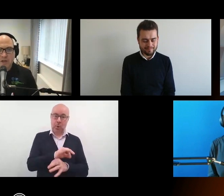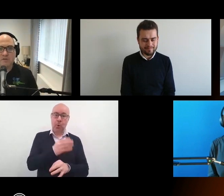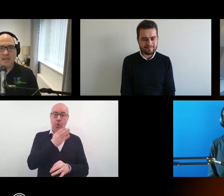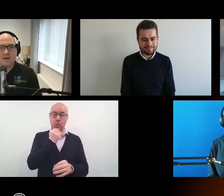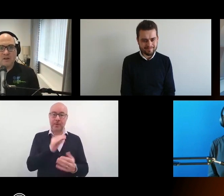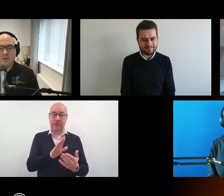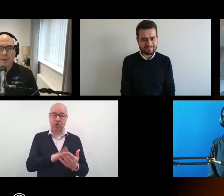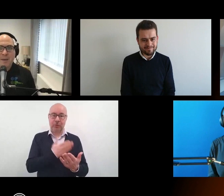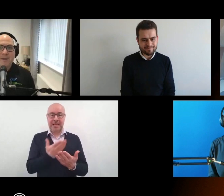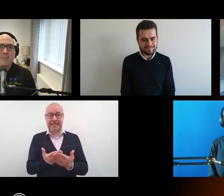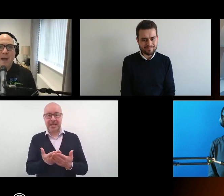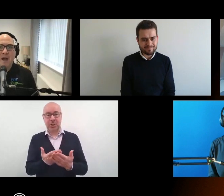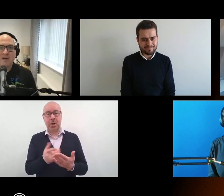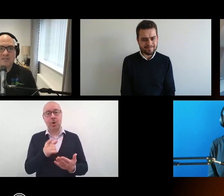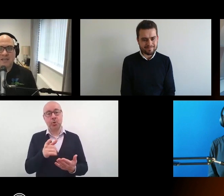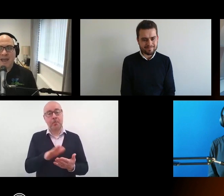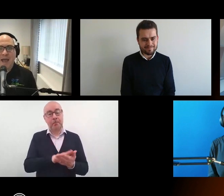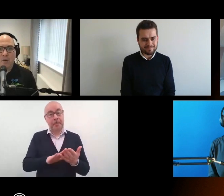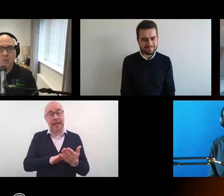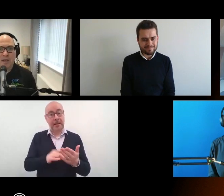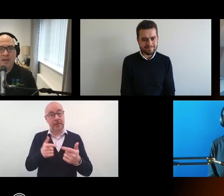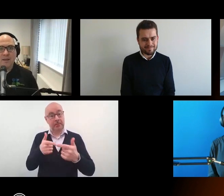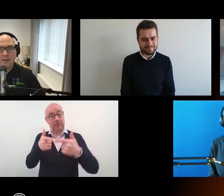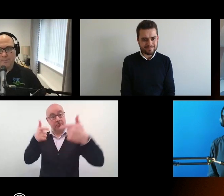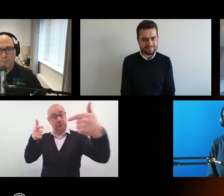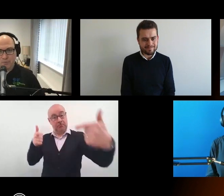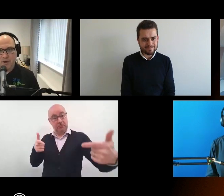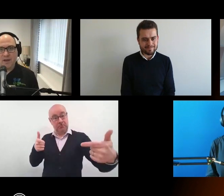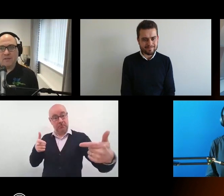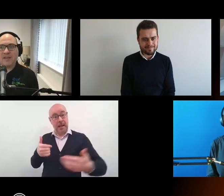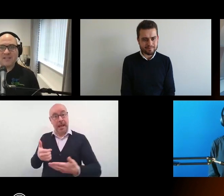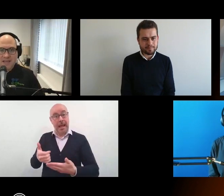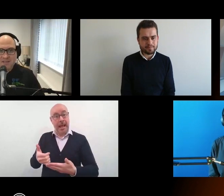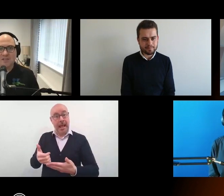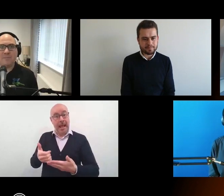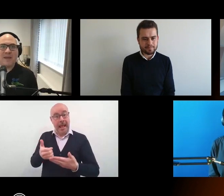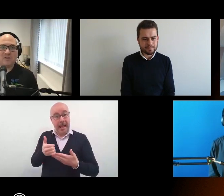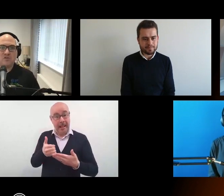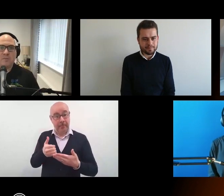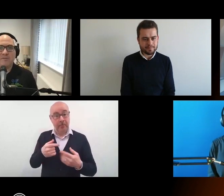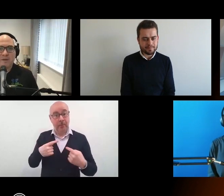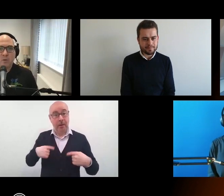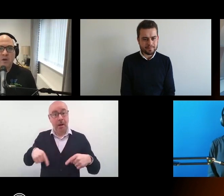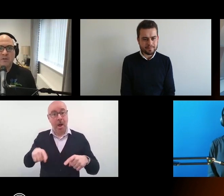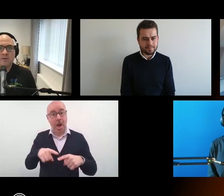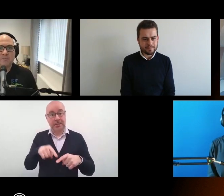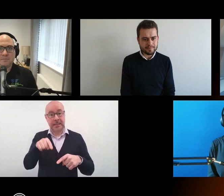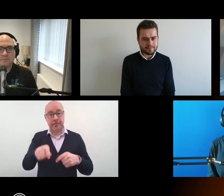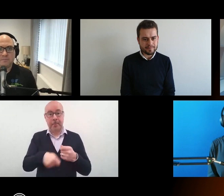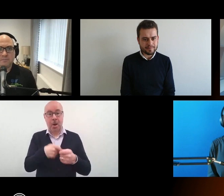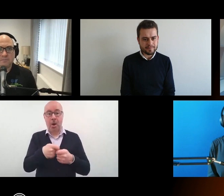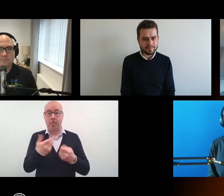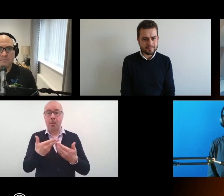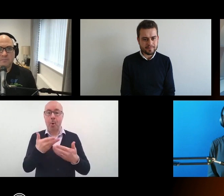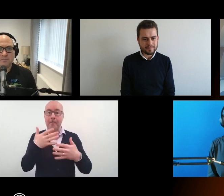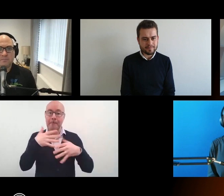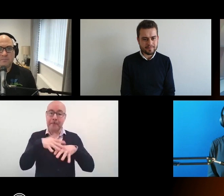Does video technology play a bigger part in how we bring this into the mainstream event world?